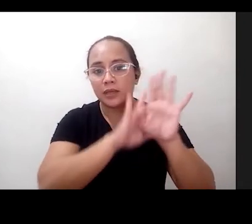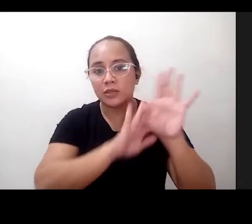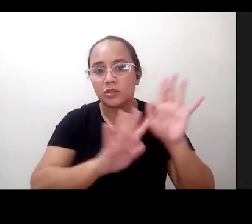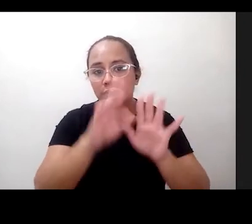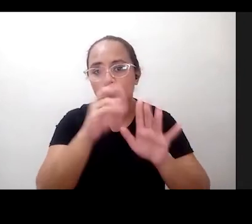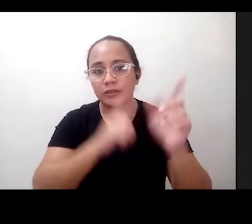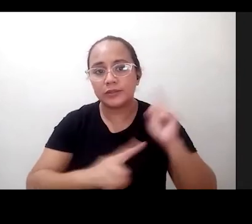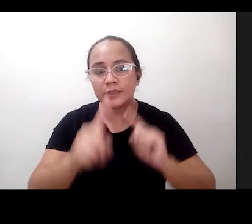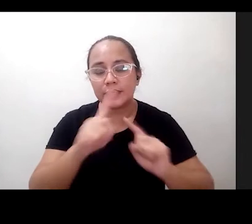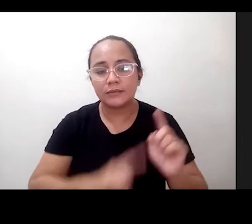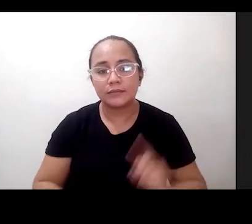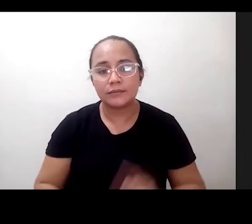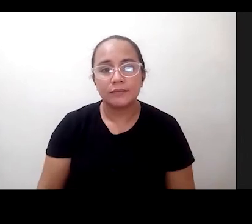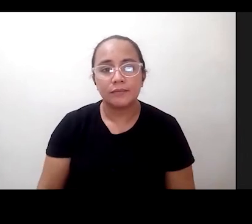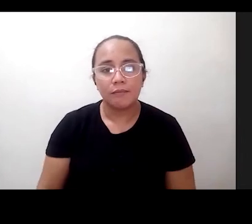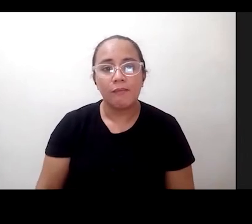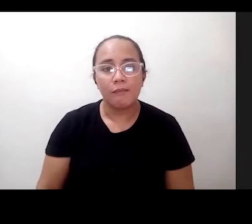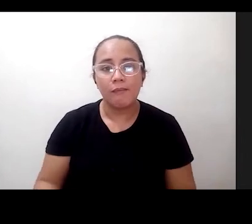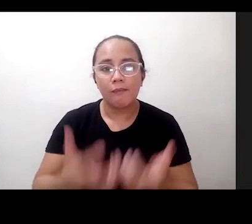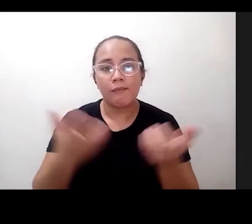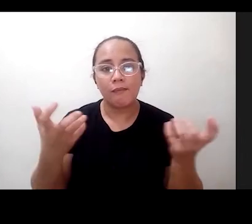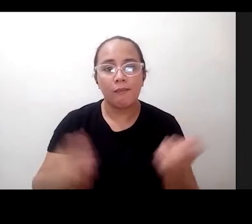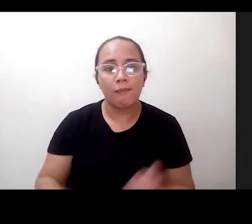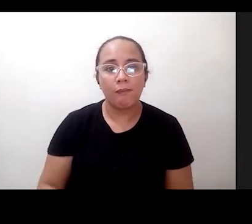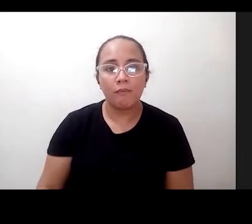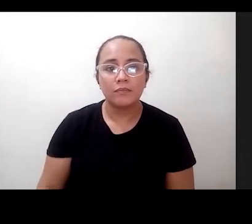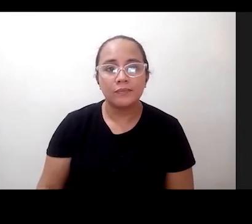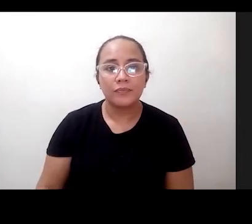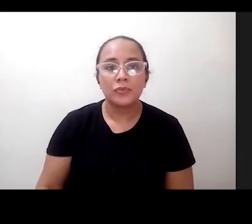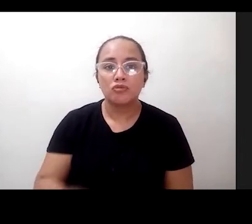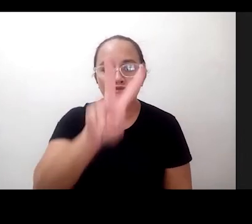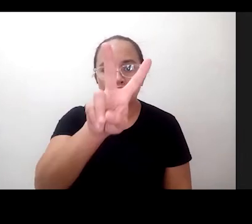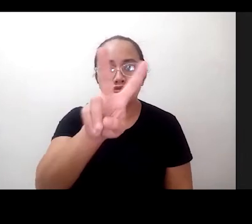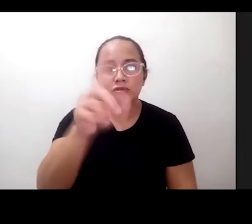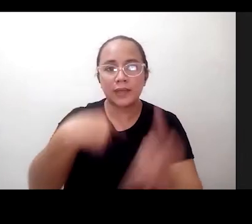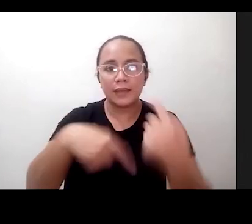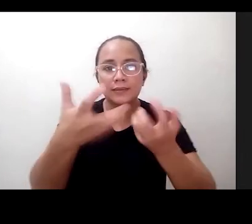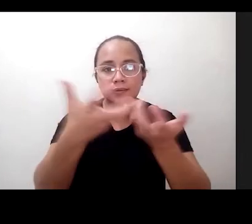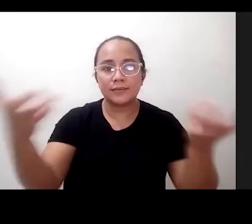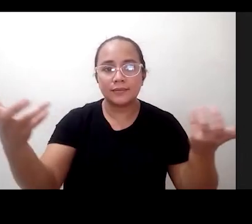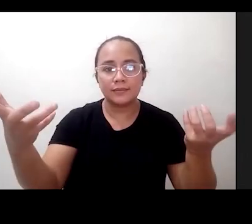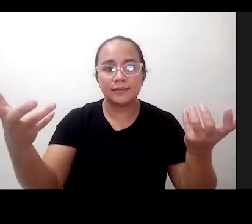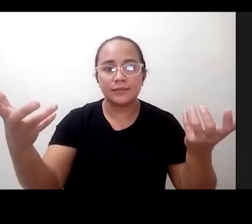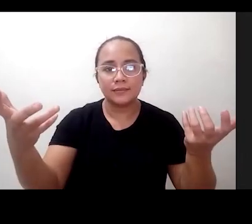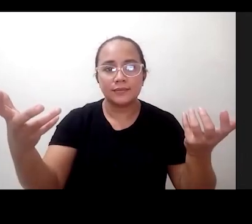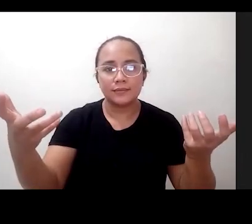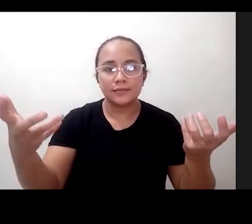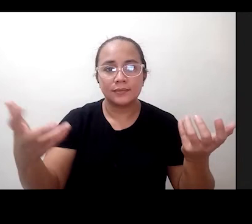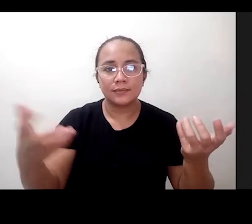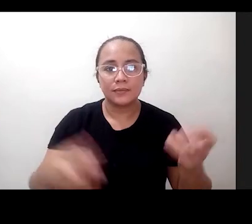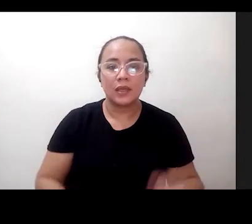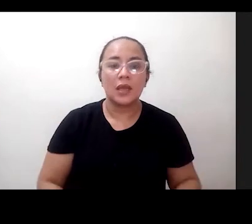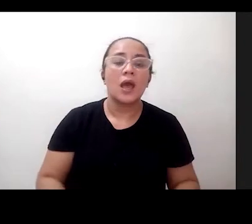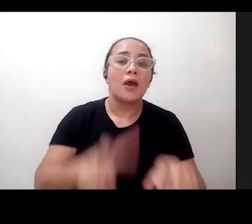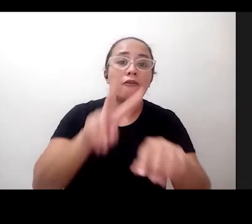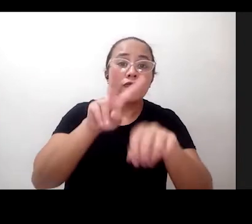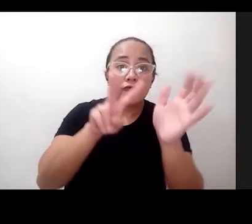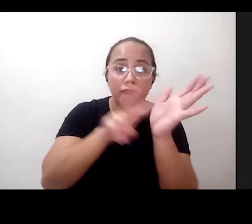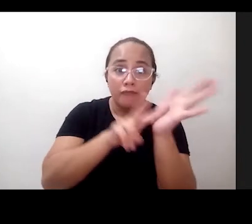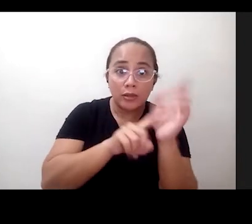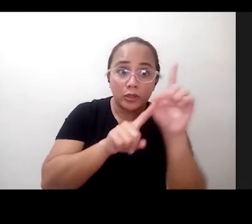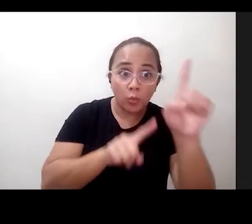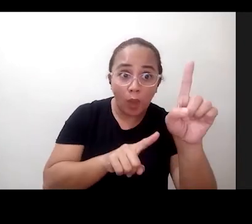So separate it. Yeah, make two signs. Can be violet 1, violet 2.